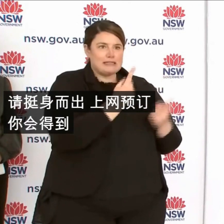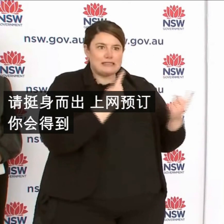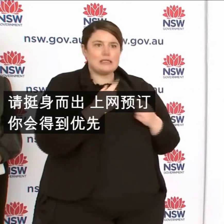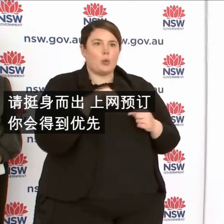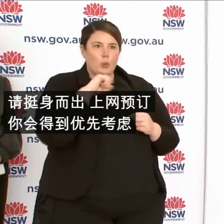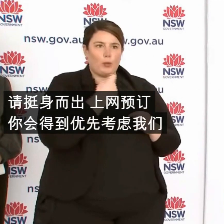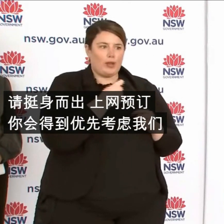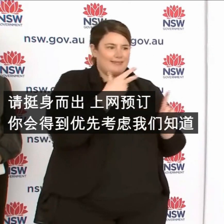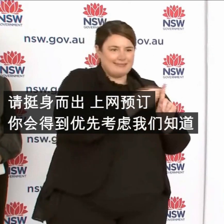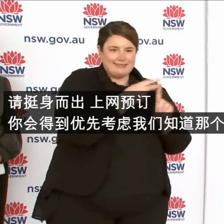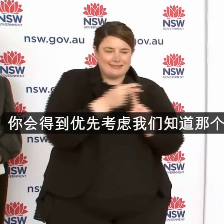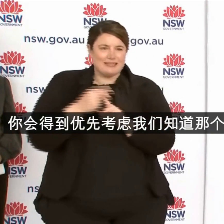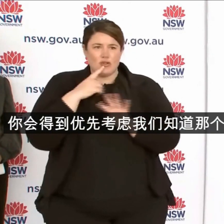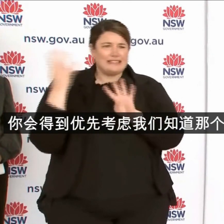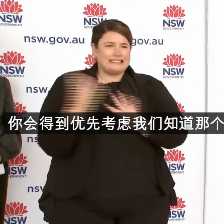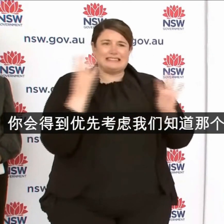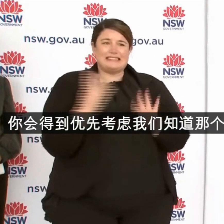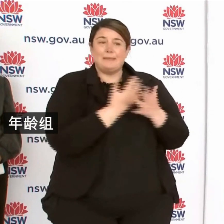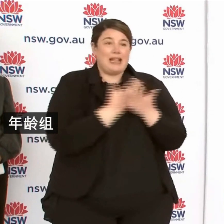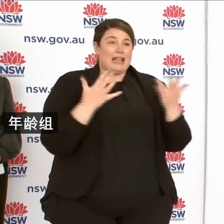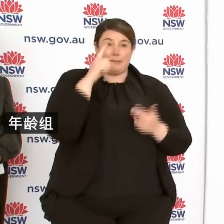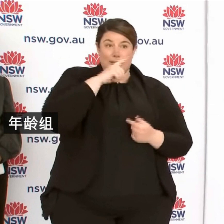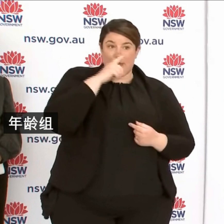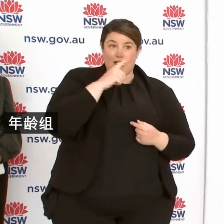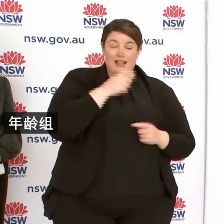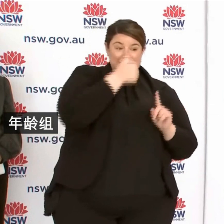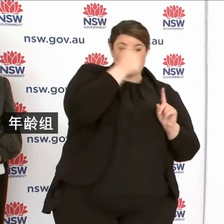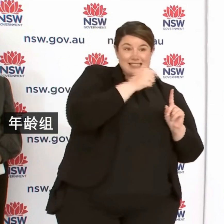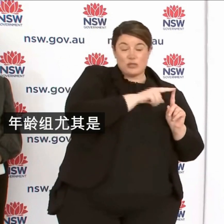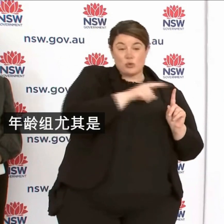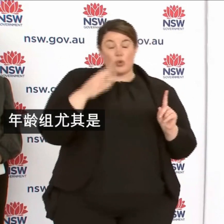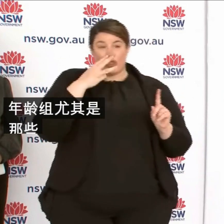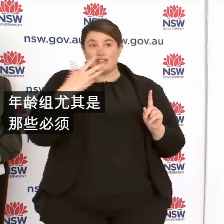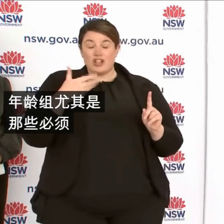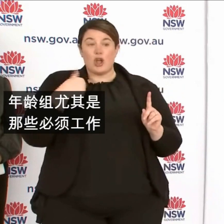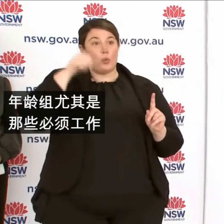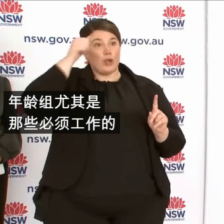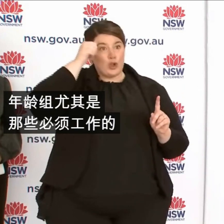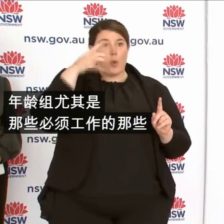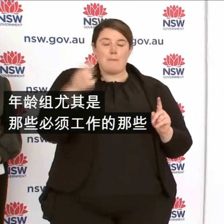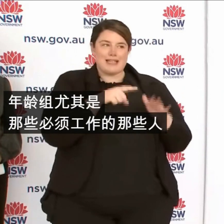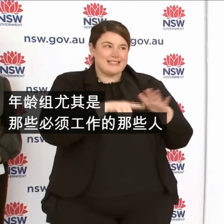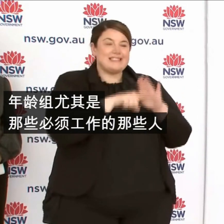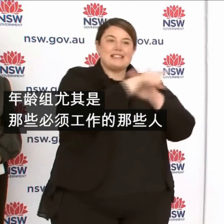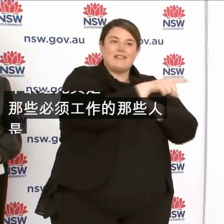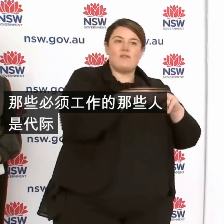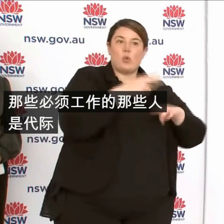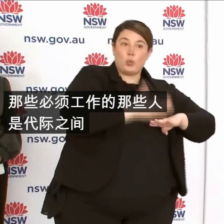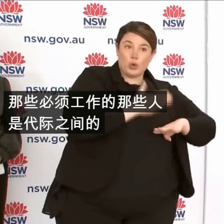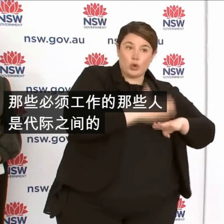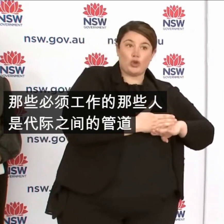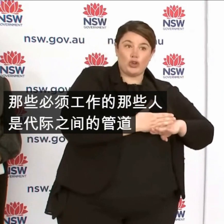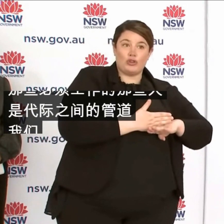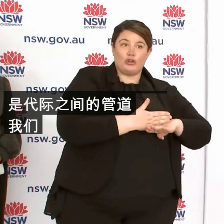You'll be given priority. We know that age group in particular are the ones that are having to work, the ones that kind